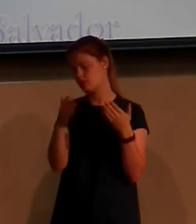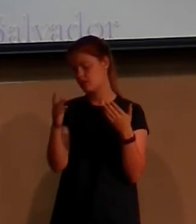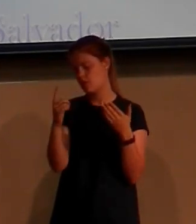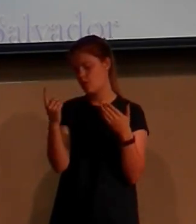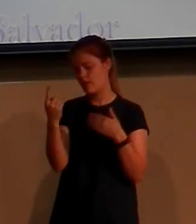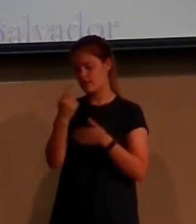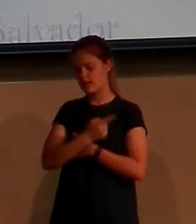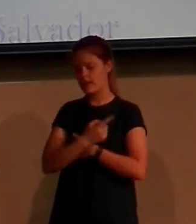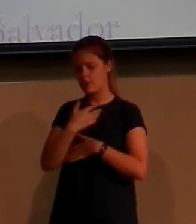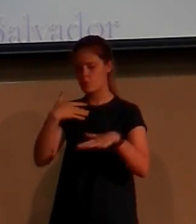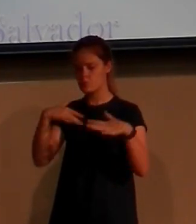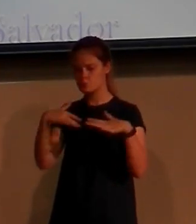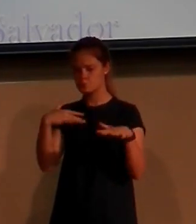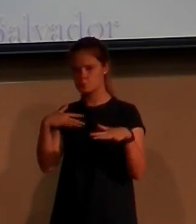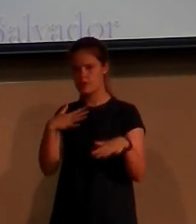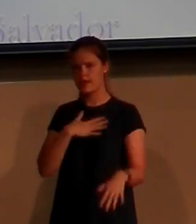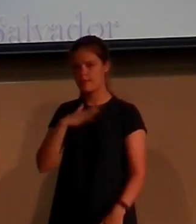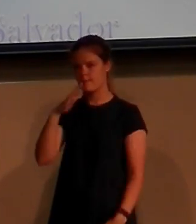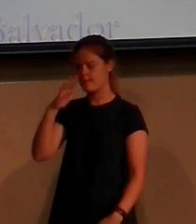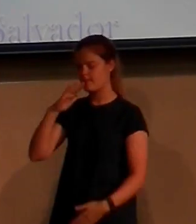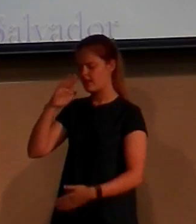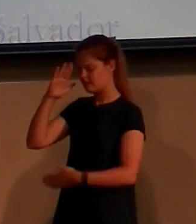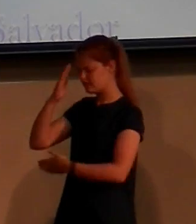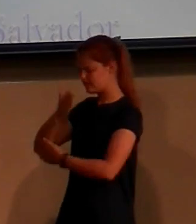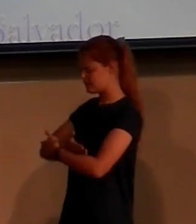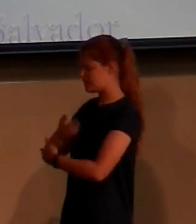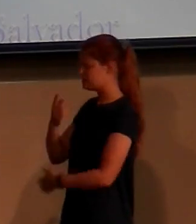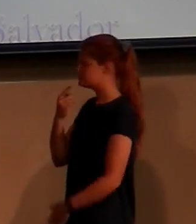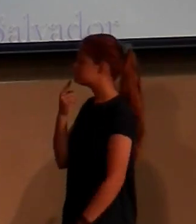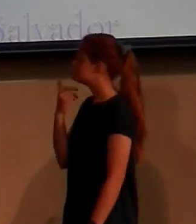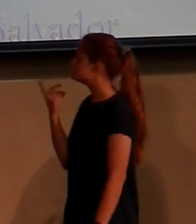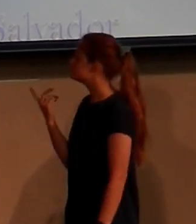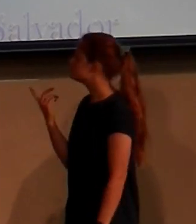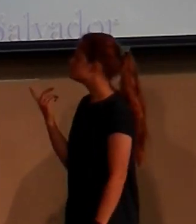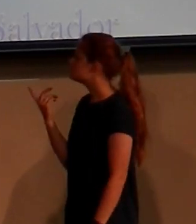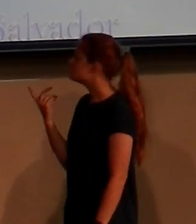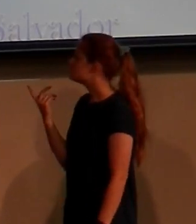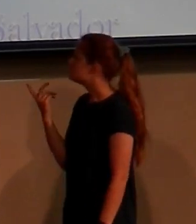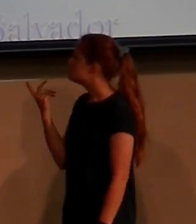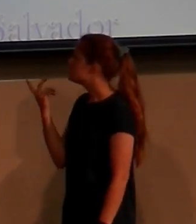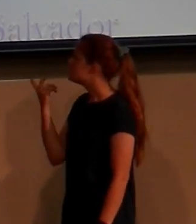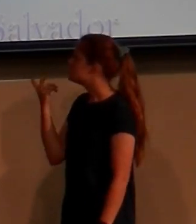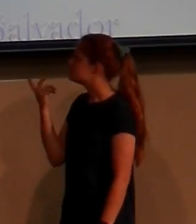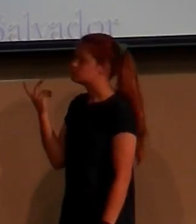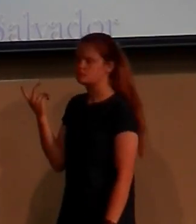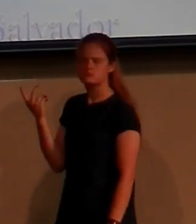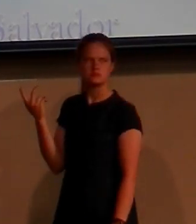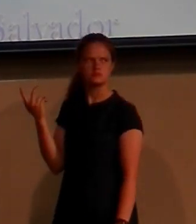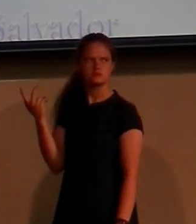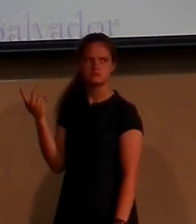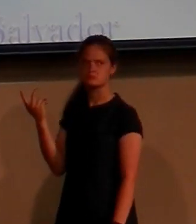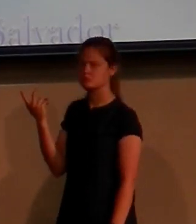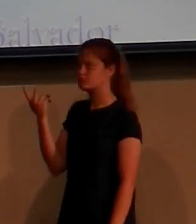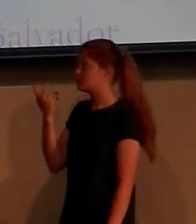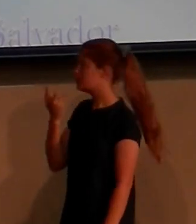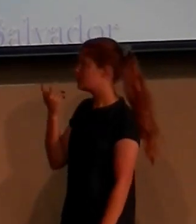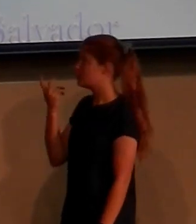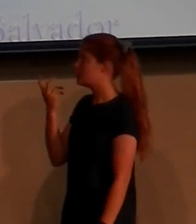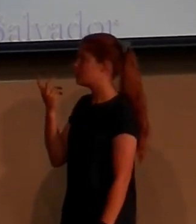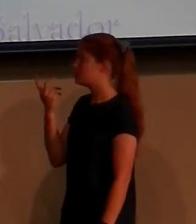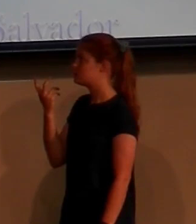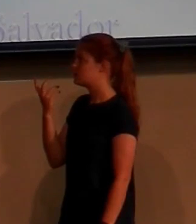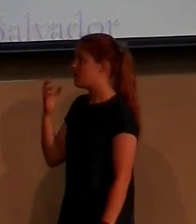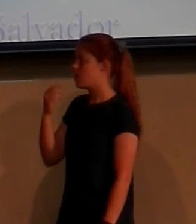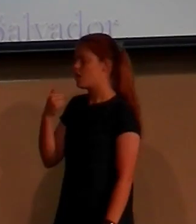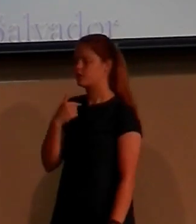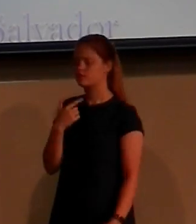El Salvador and my son Daniel said, "Really, guys?" So we had, Wendy's, Burger